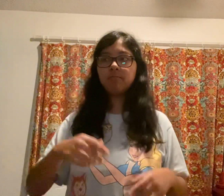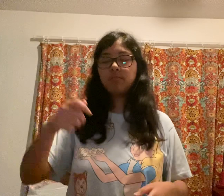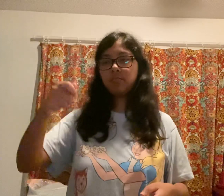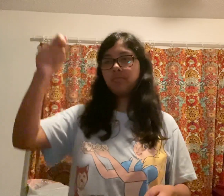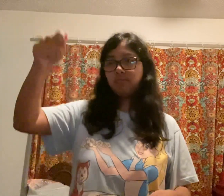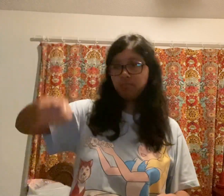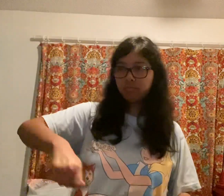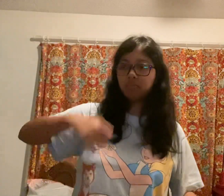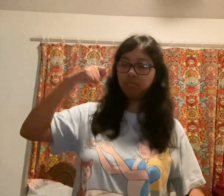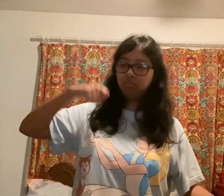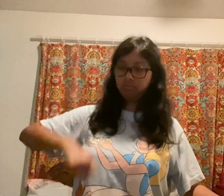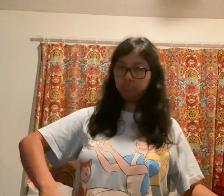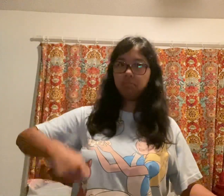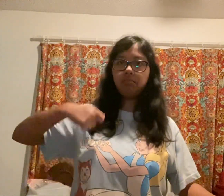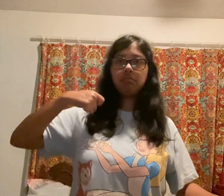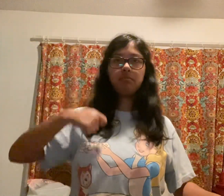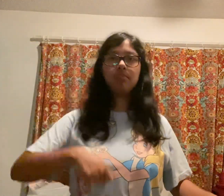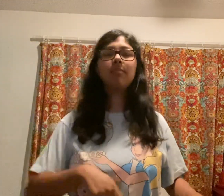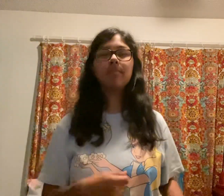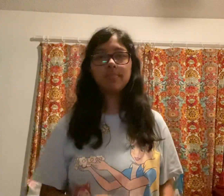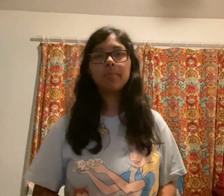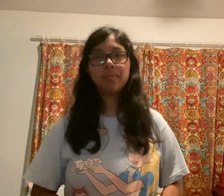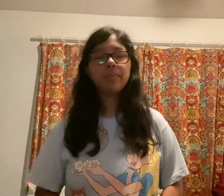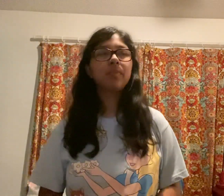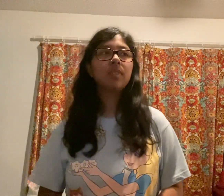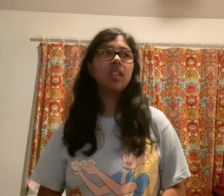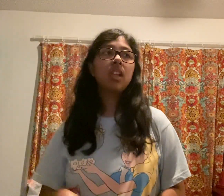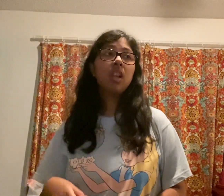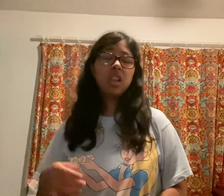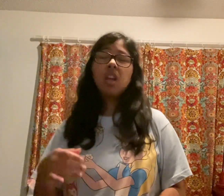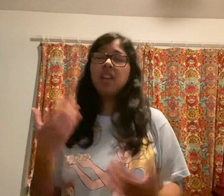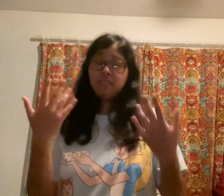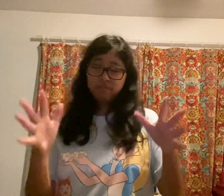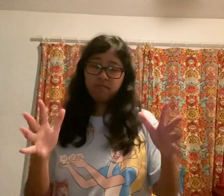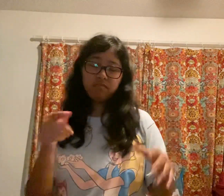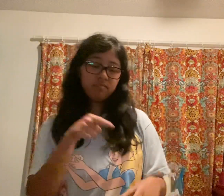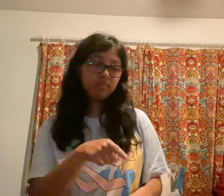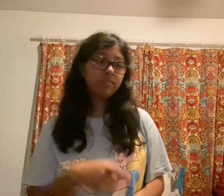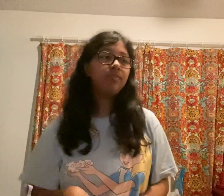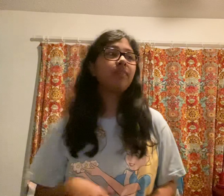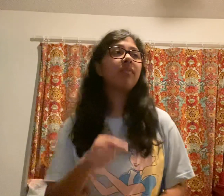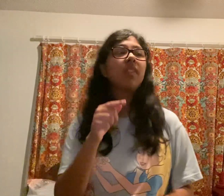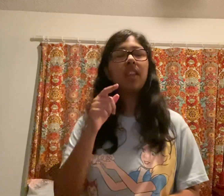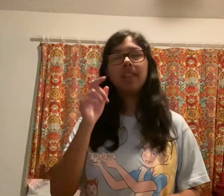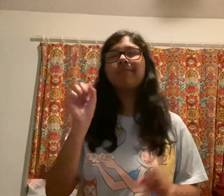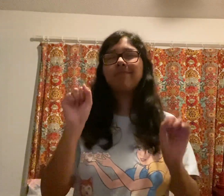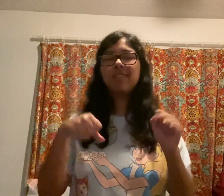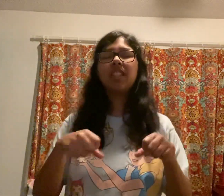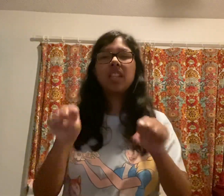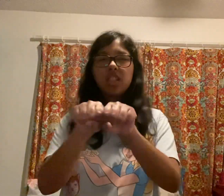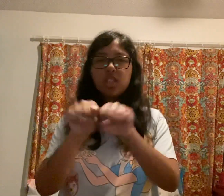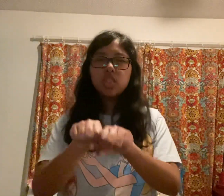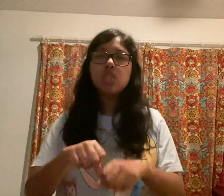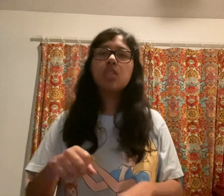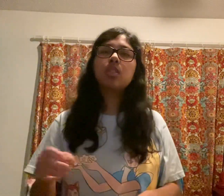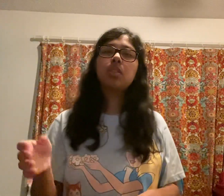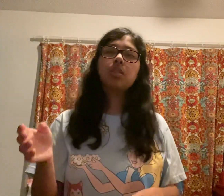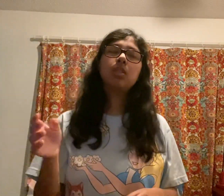your pocket. Then you can put your laptop back in its carrying case and proceed to your gate. In a large airport, several gates